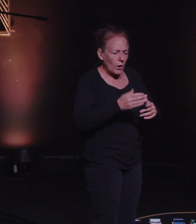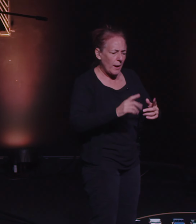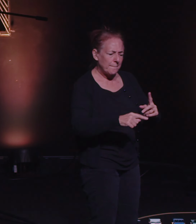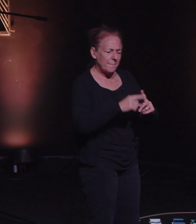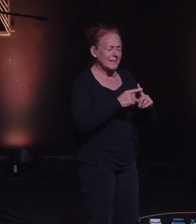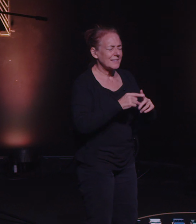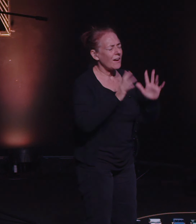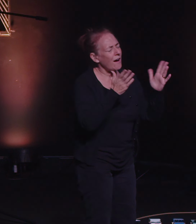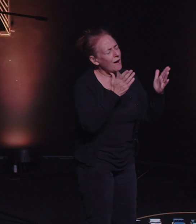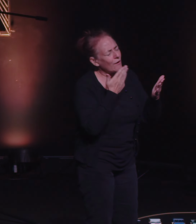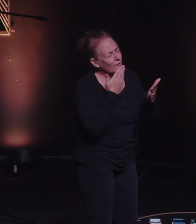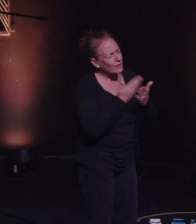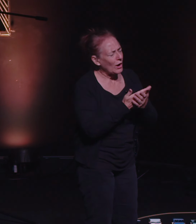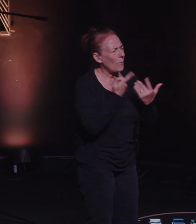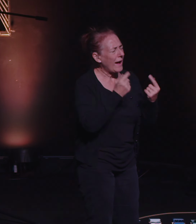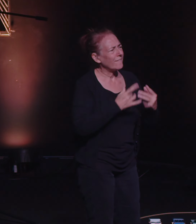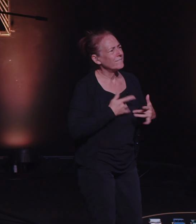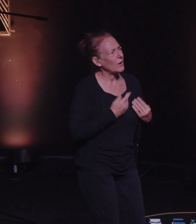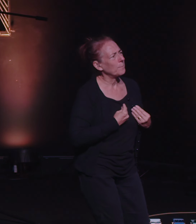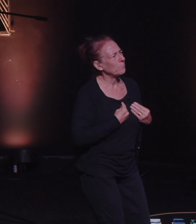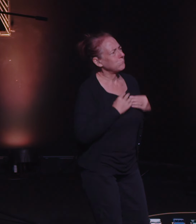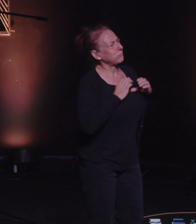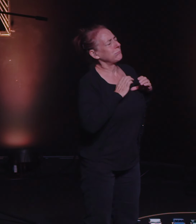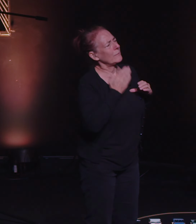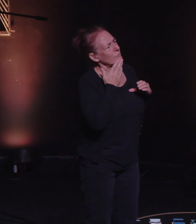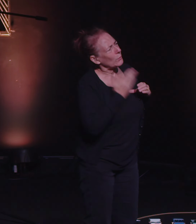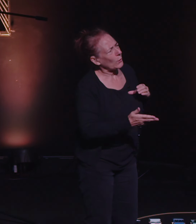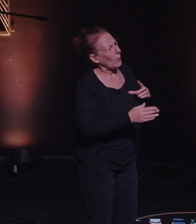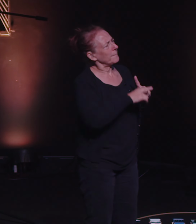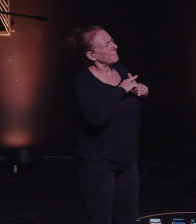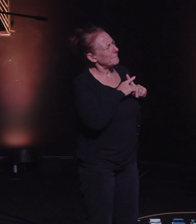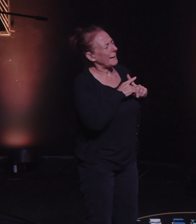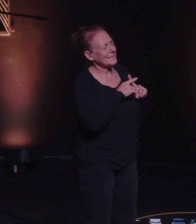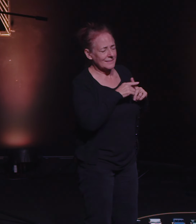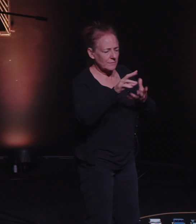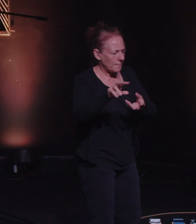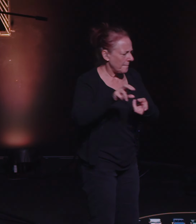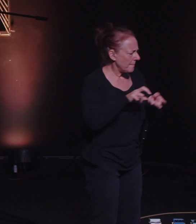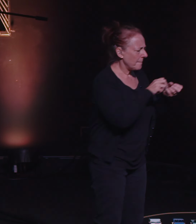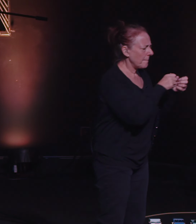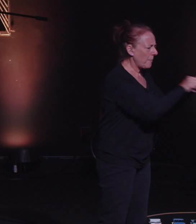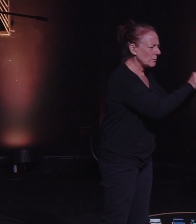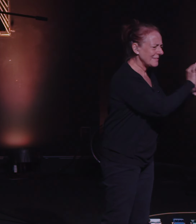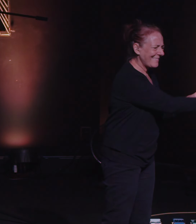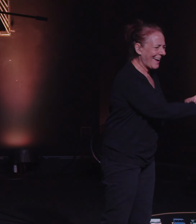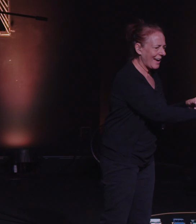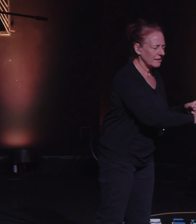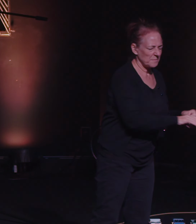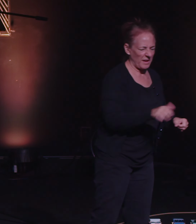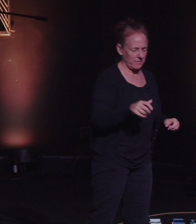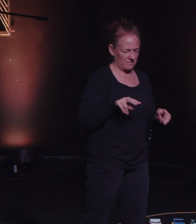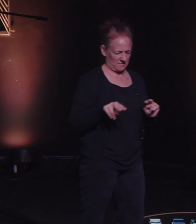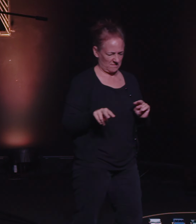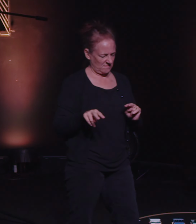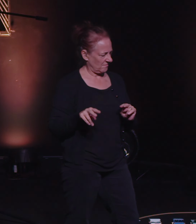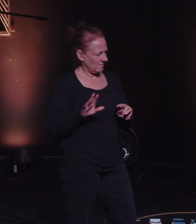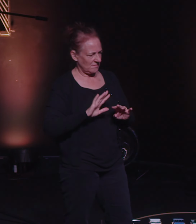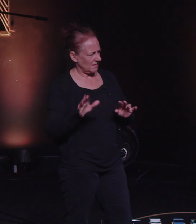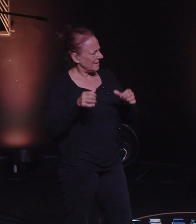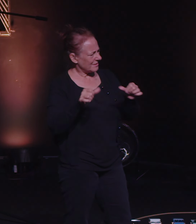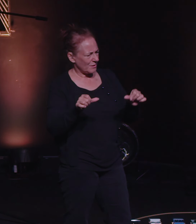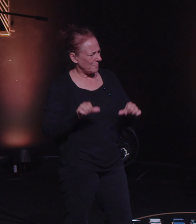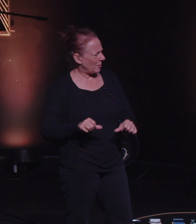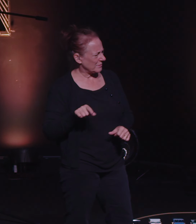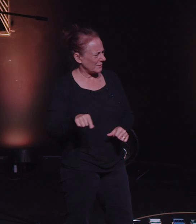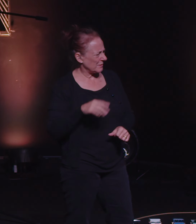have to even be a Christian, but put some positivity out into the world. Now, I'm going to get into a couple practical